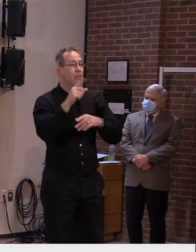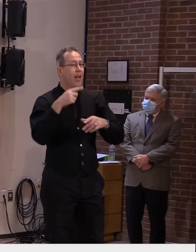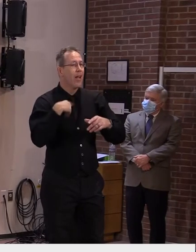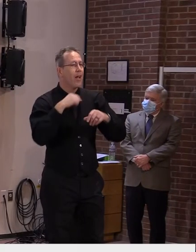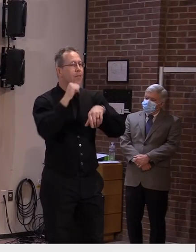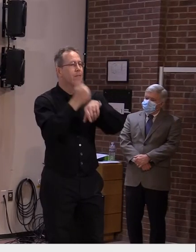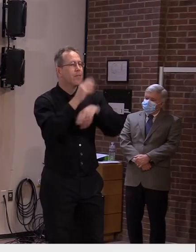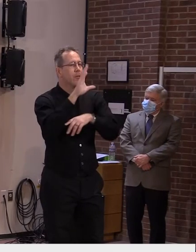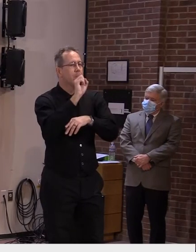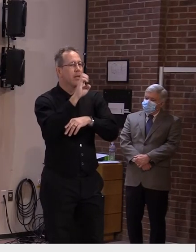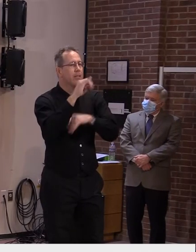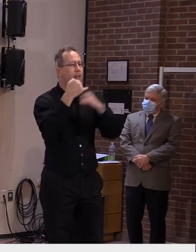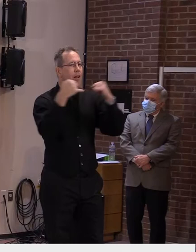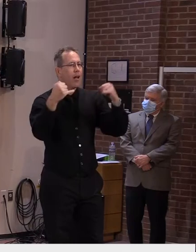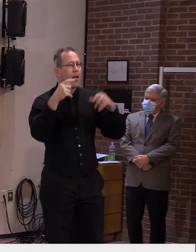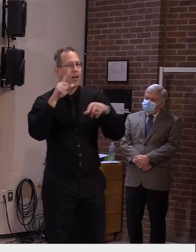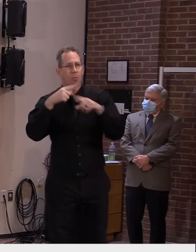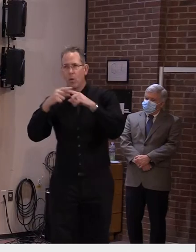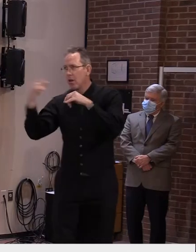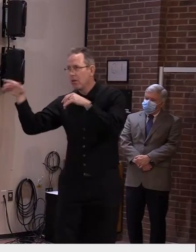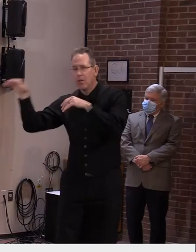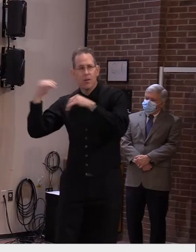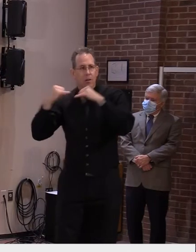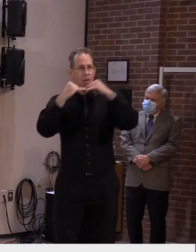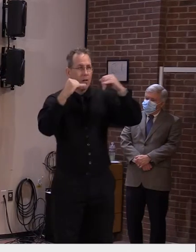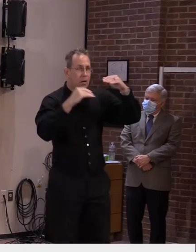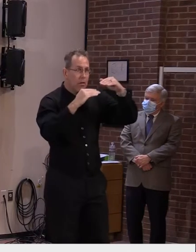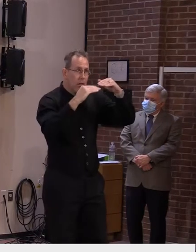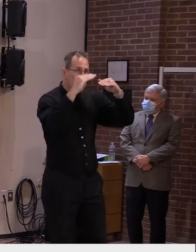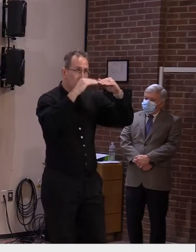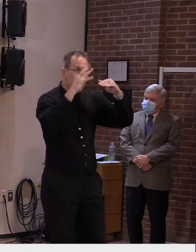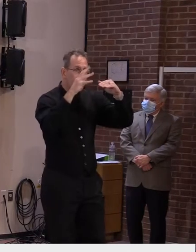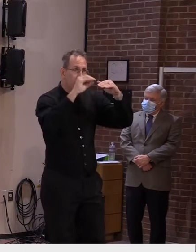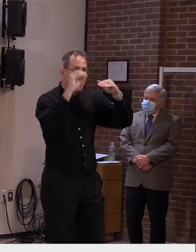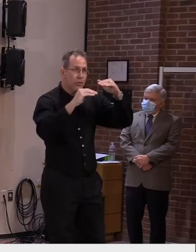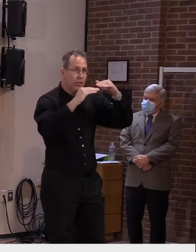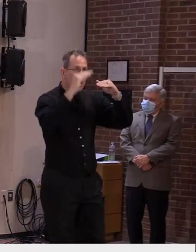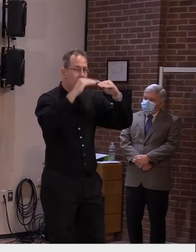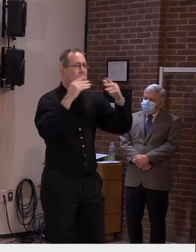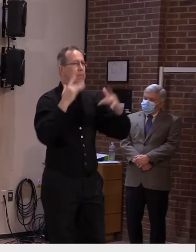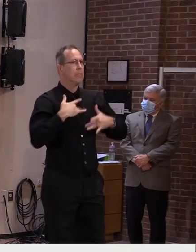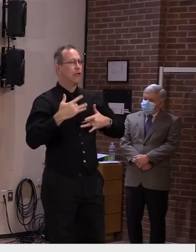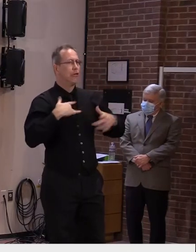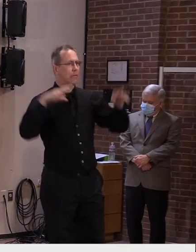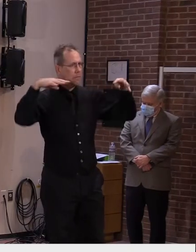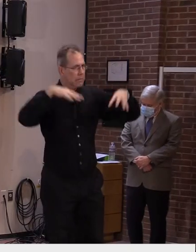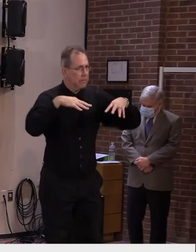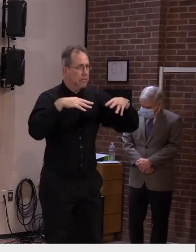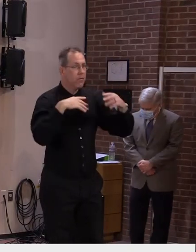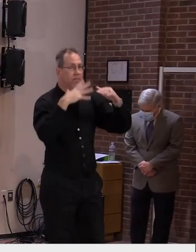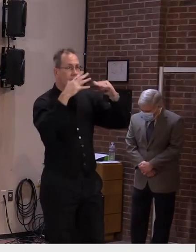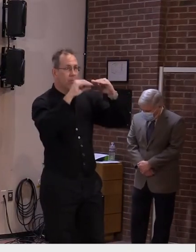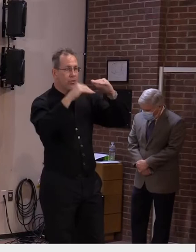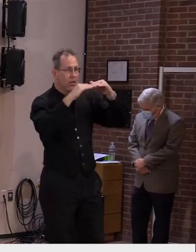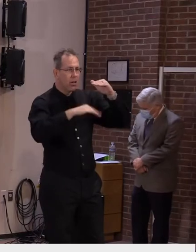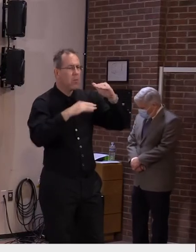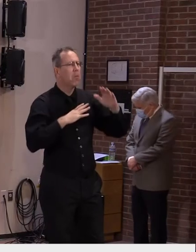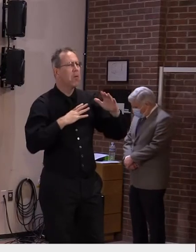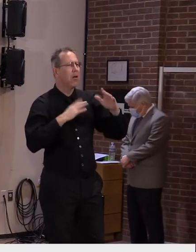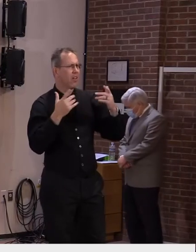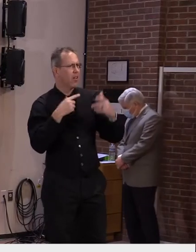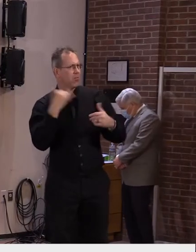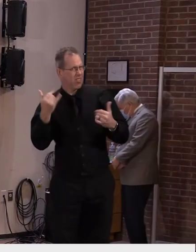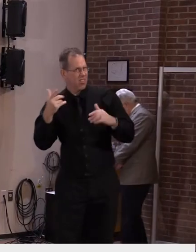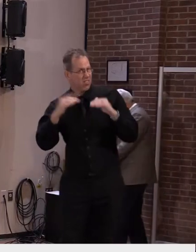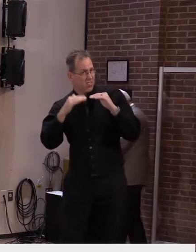today and what, if anything, Vermont does in terms of its approach to COVID if we exceed